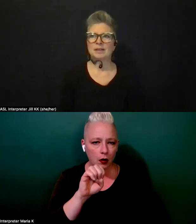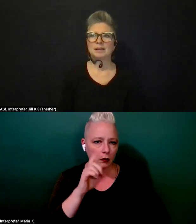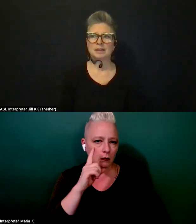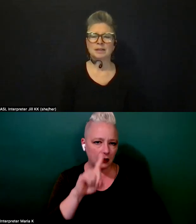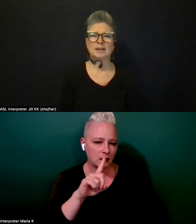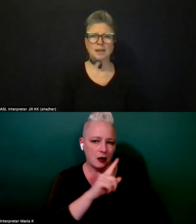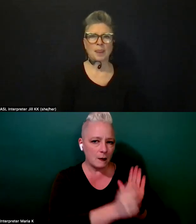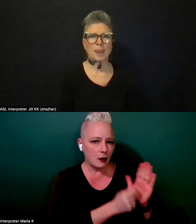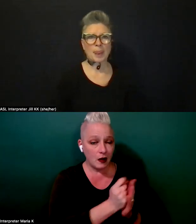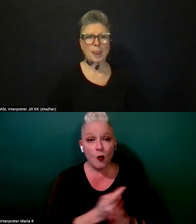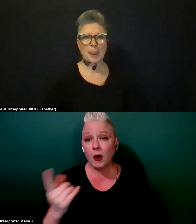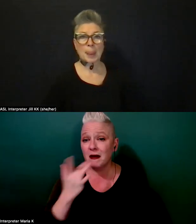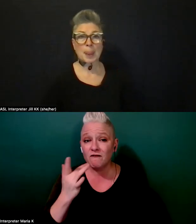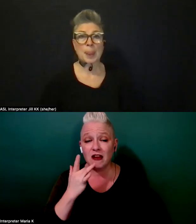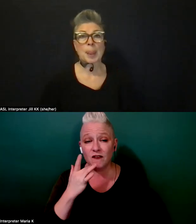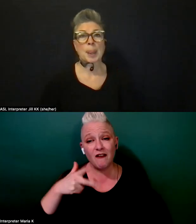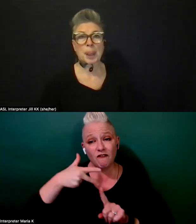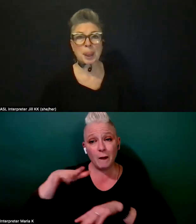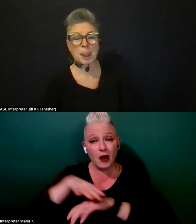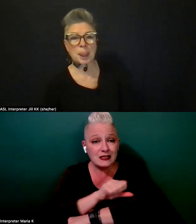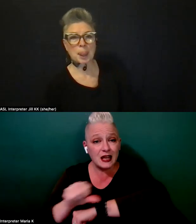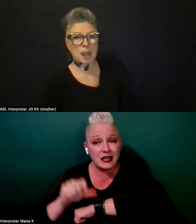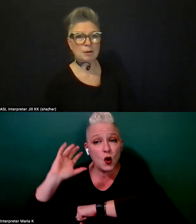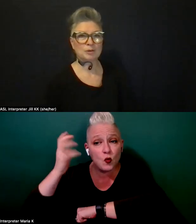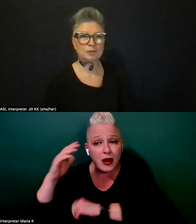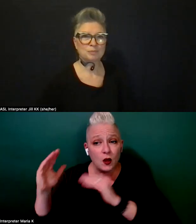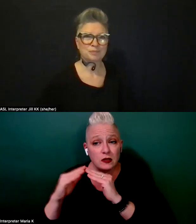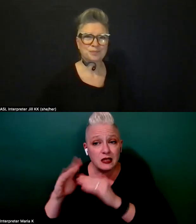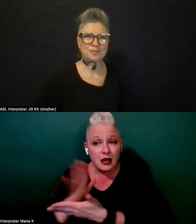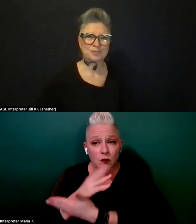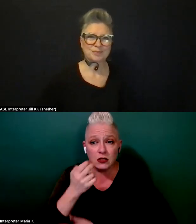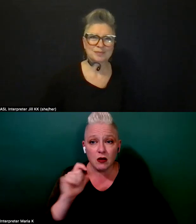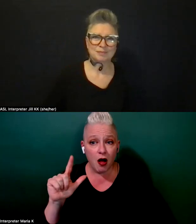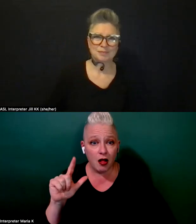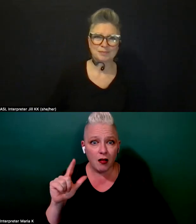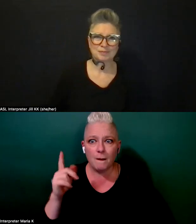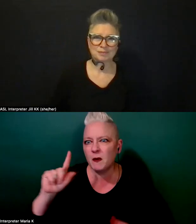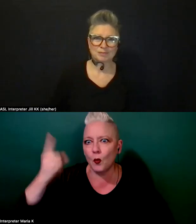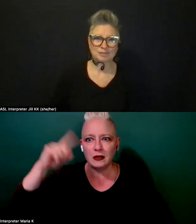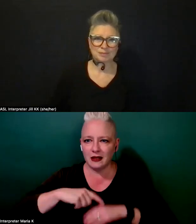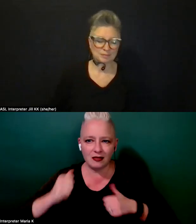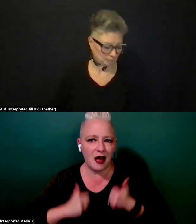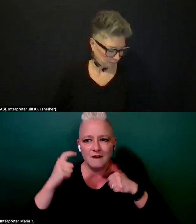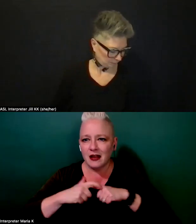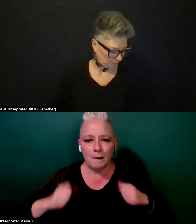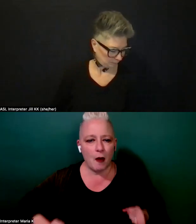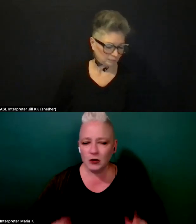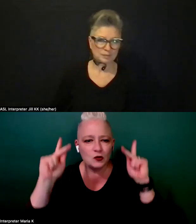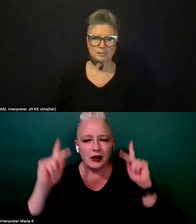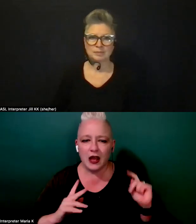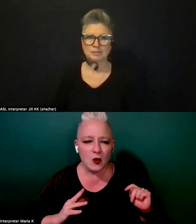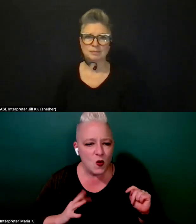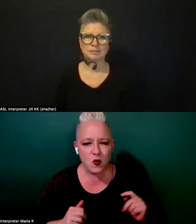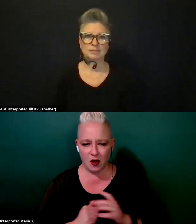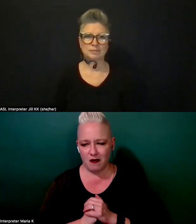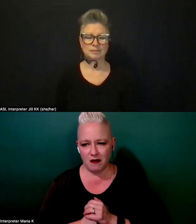on stage at Radio City Music Hall, just because that's could be a once in a lifetime opportunity and thing. And